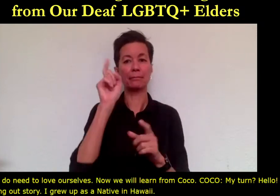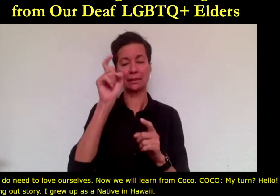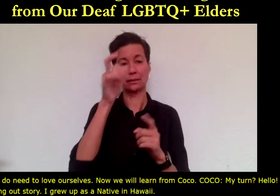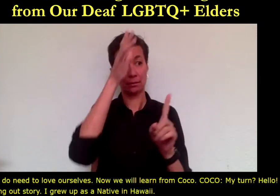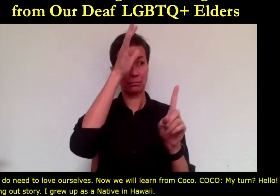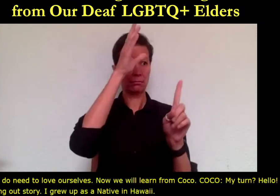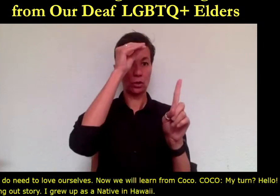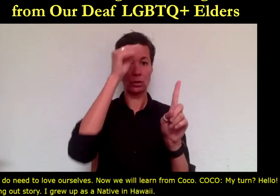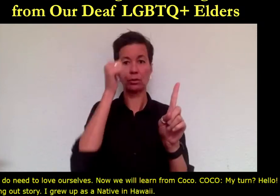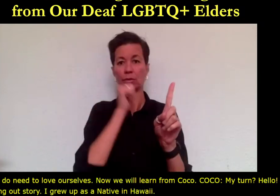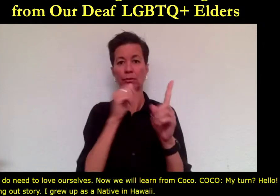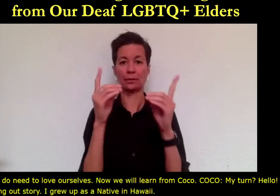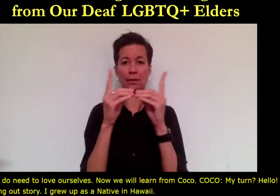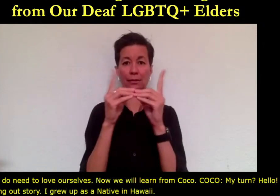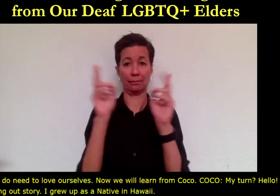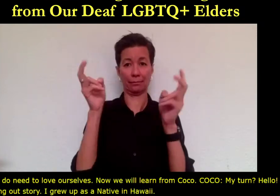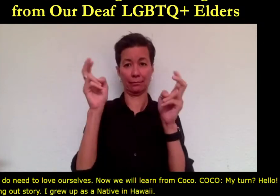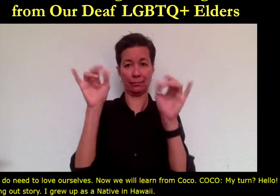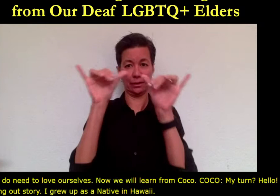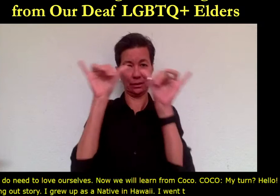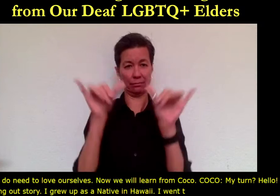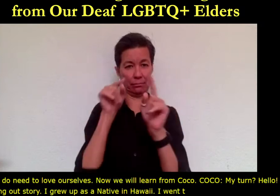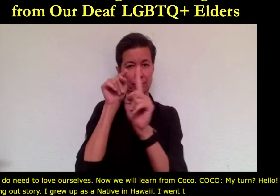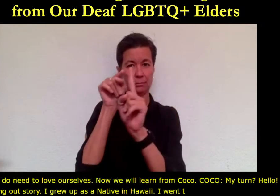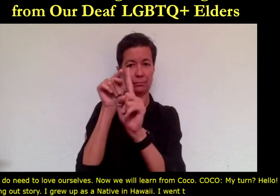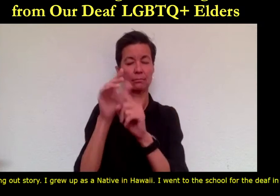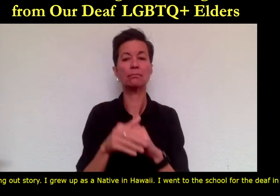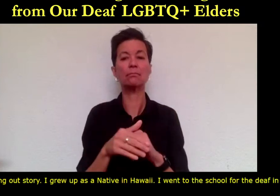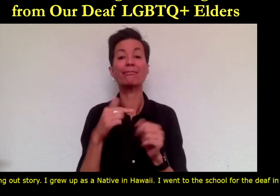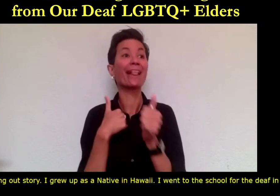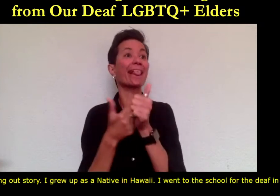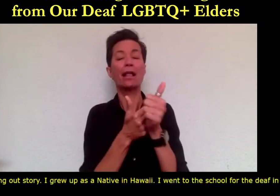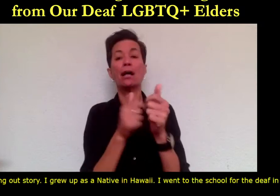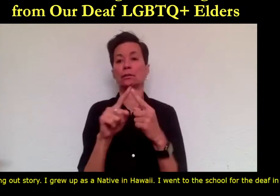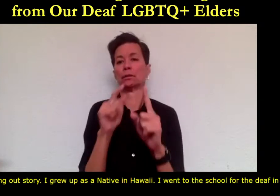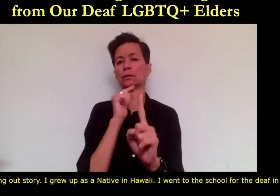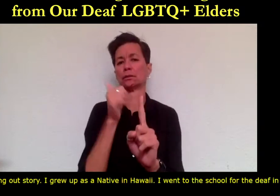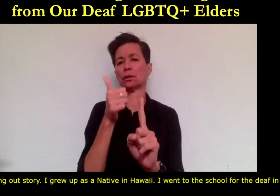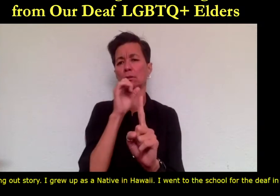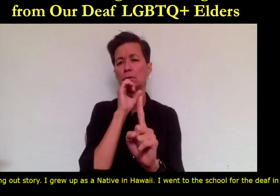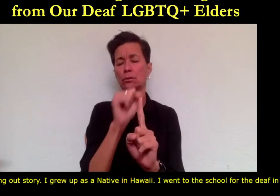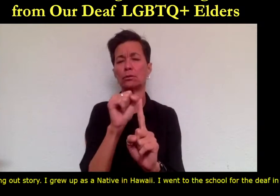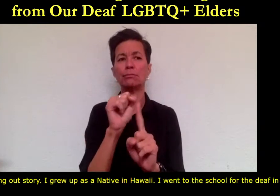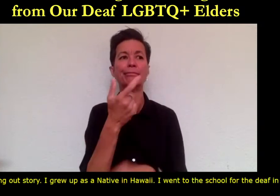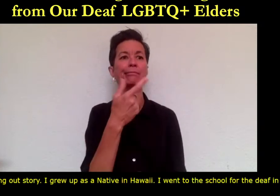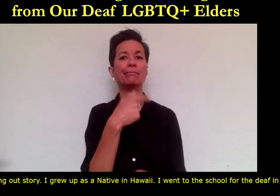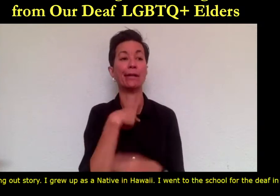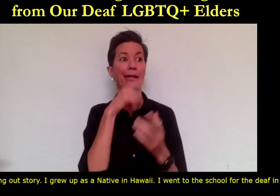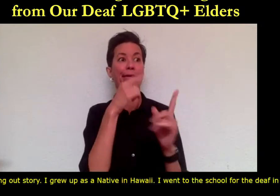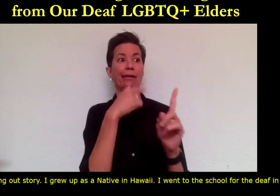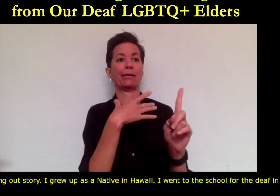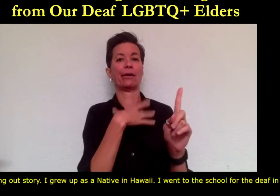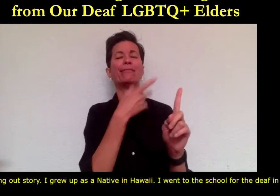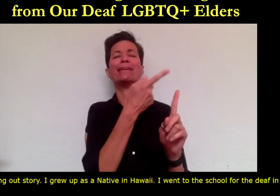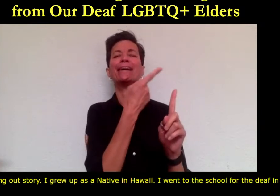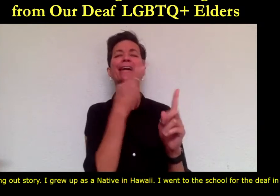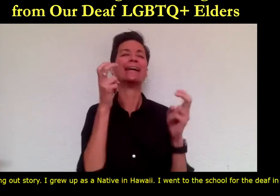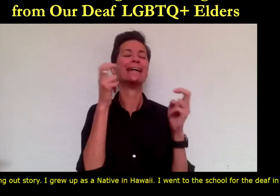and you know most people just kind of follow the norms of society right girls date boys boys date girls when i was getting